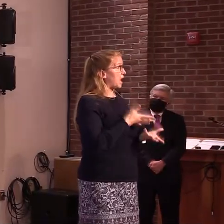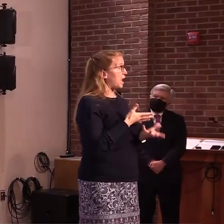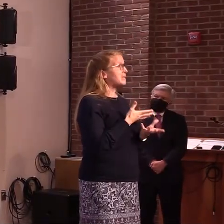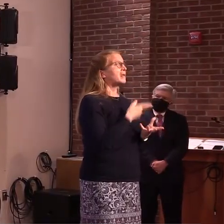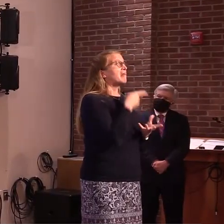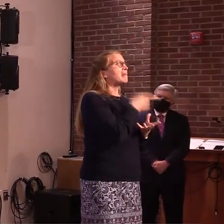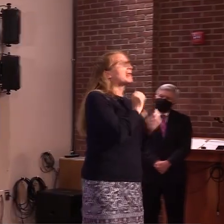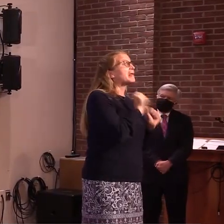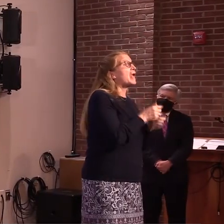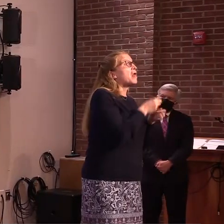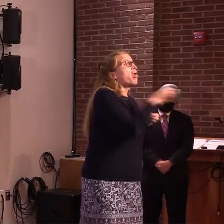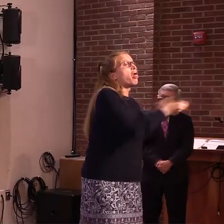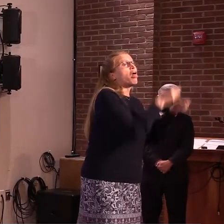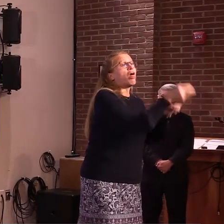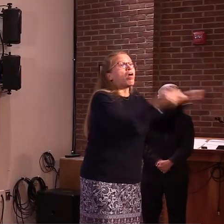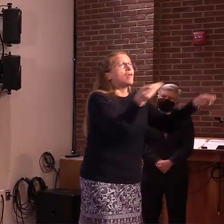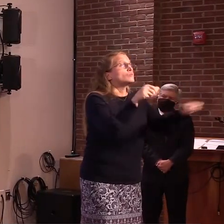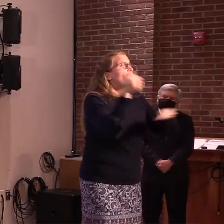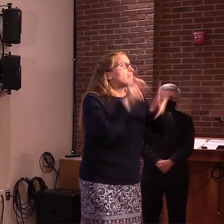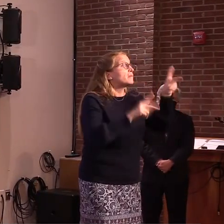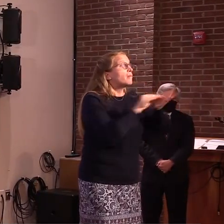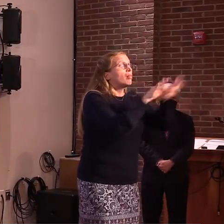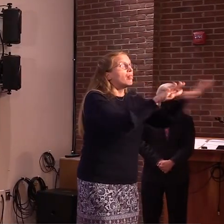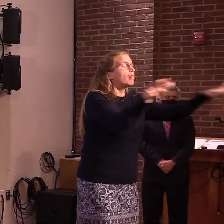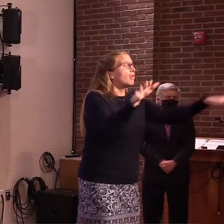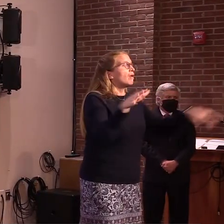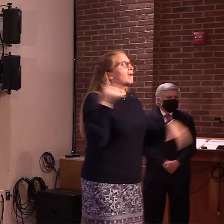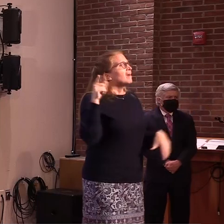Yesterday, they quickly walked back that position